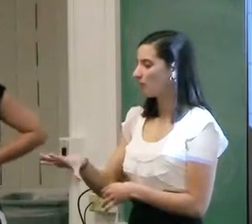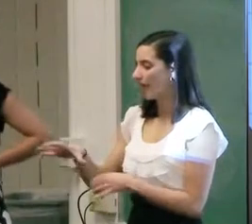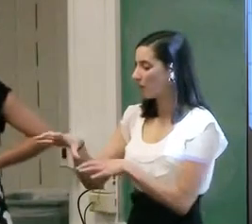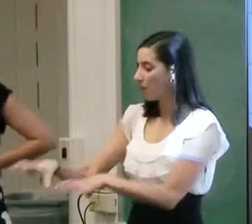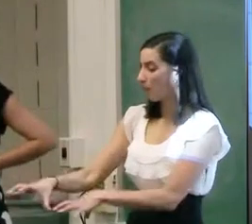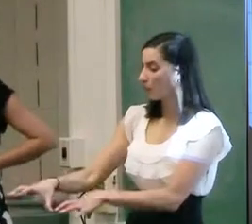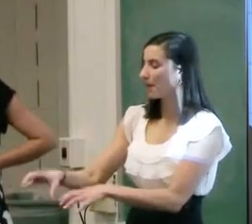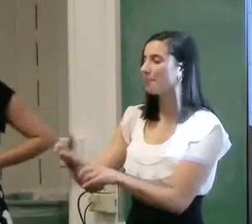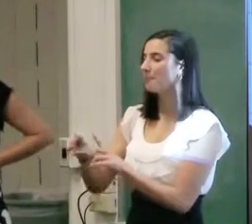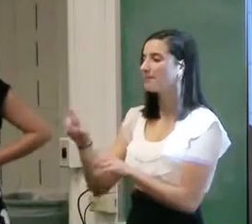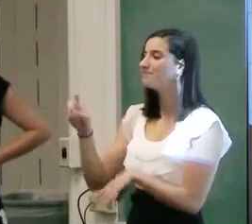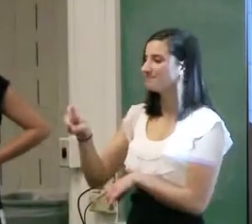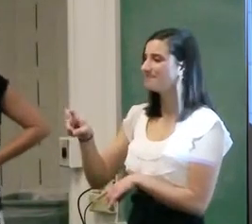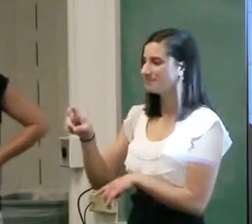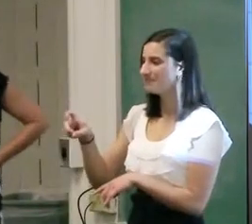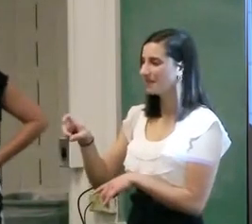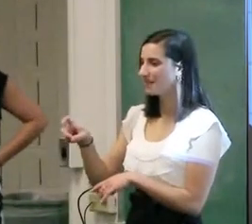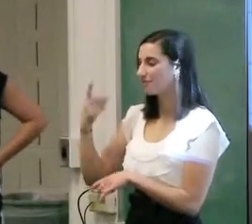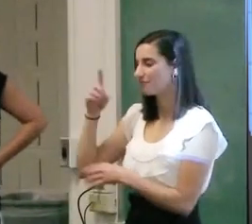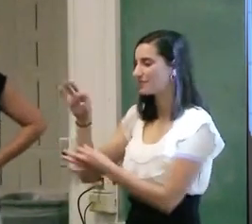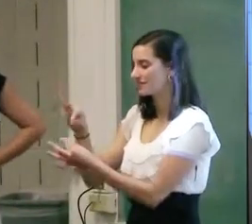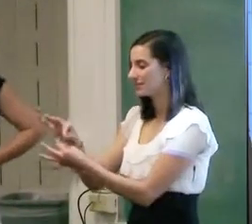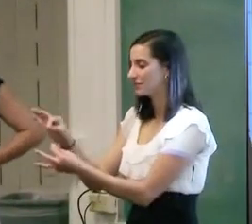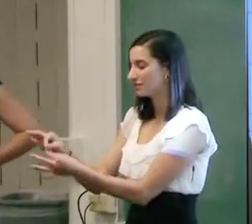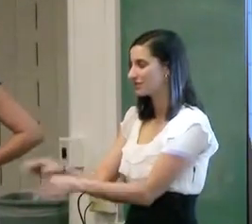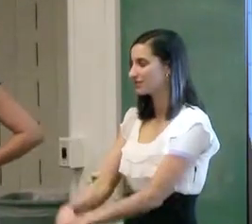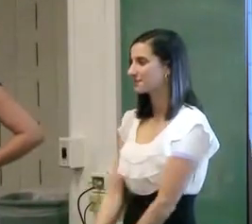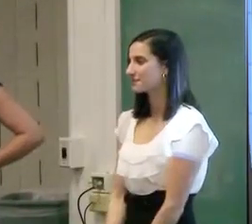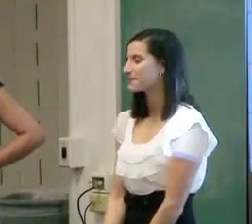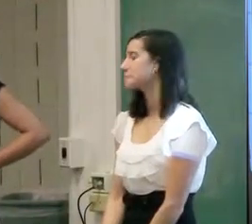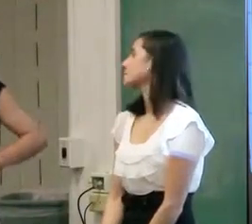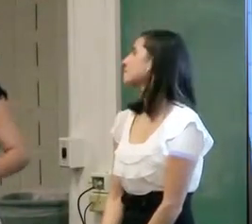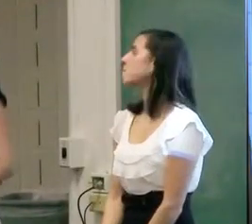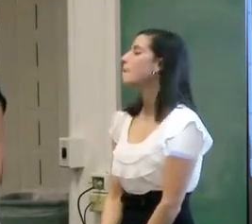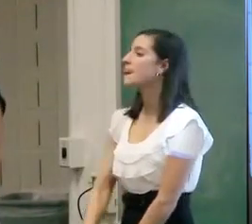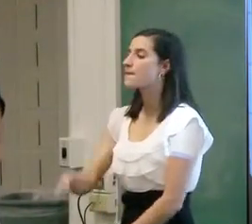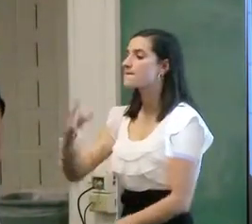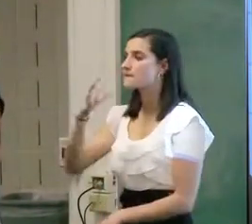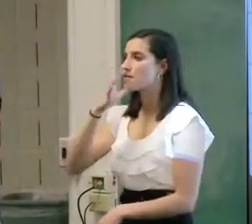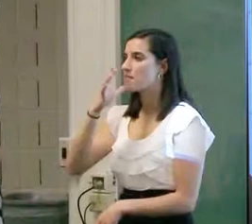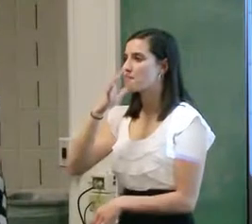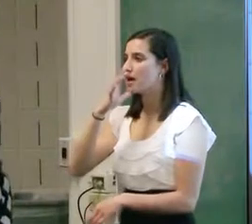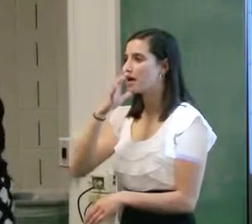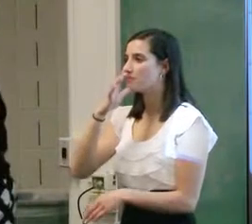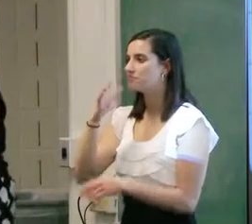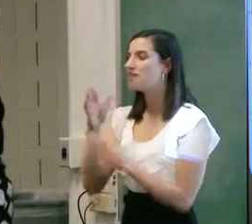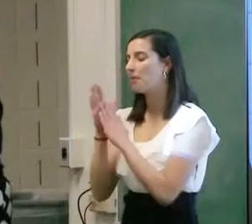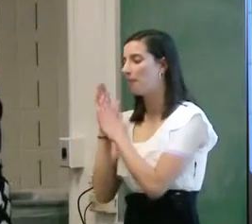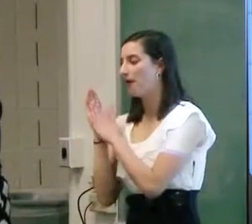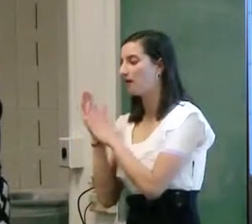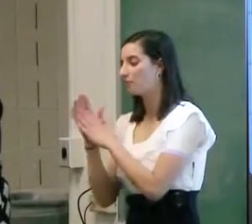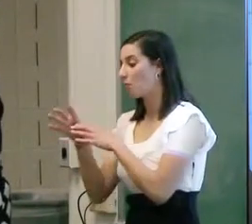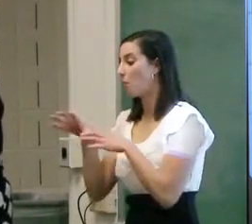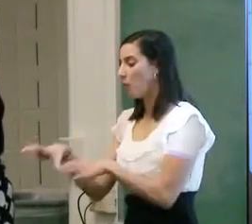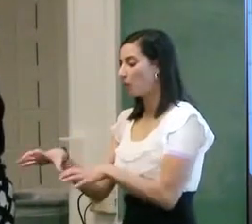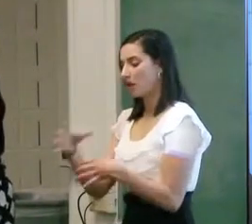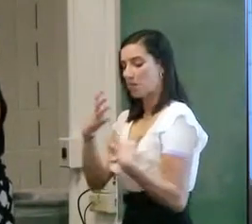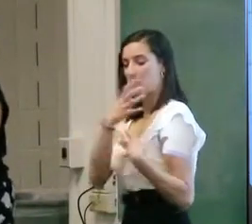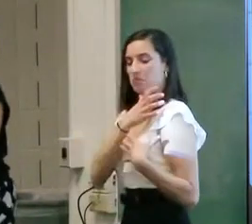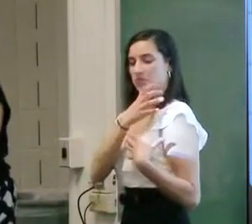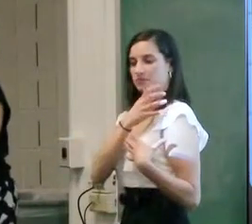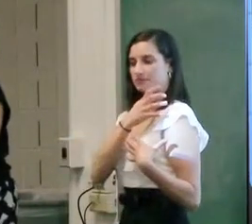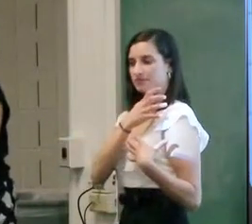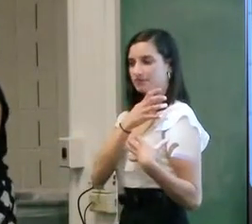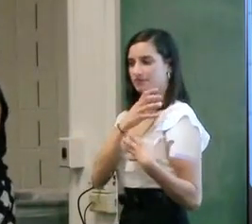exactly what needed to be done to get the stitches. Mom was laying in bed with him and holding him close, and